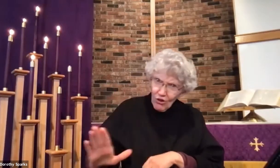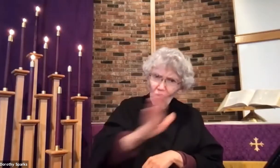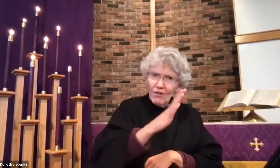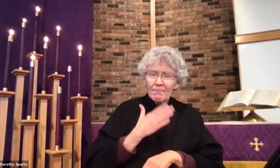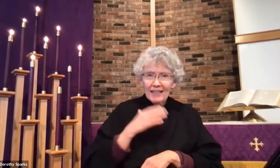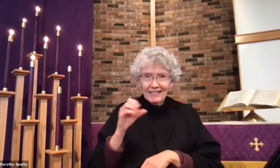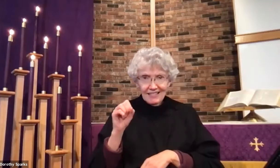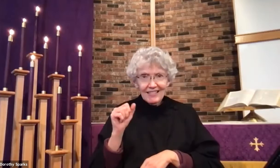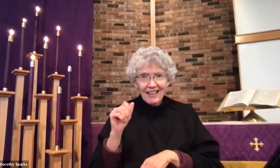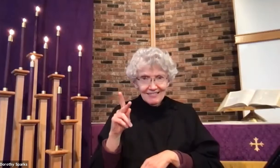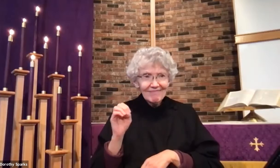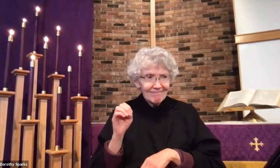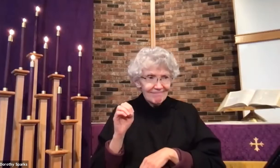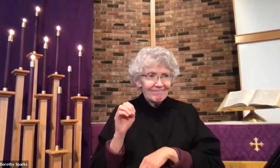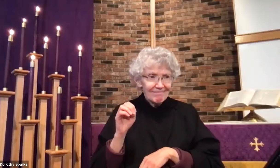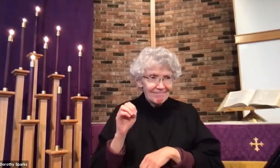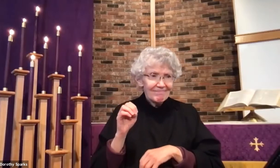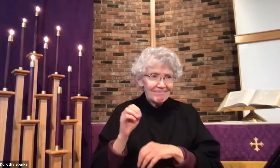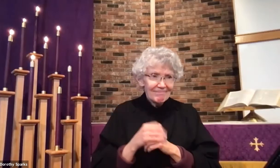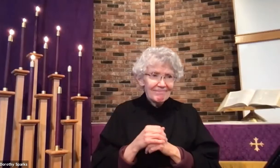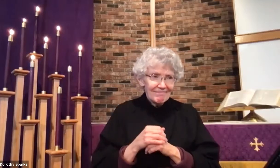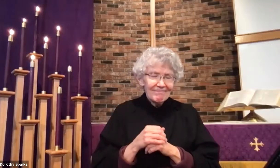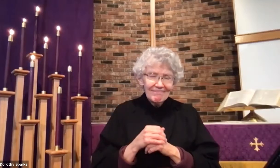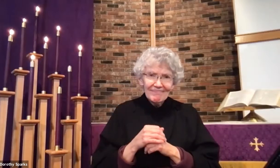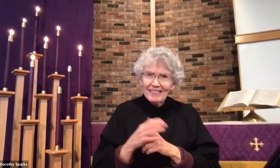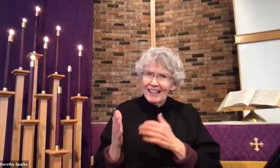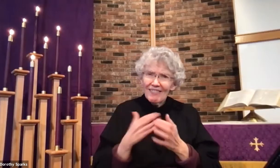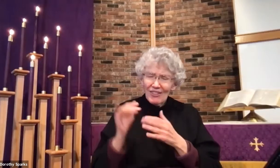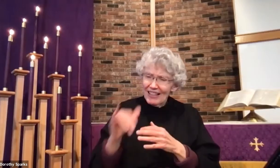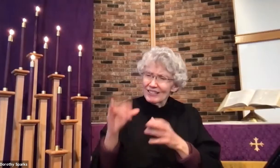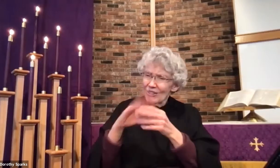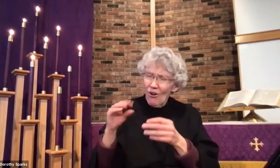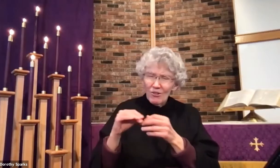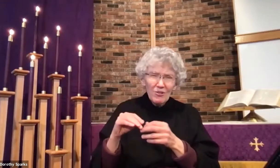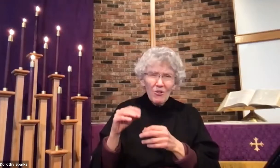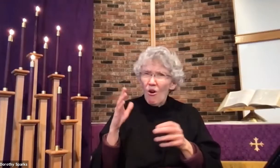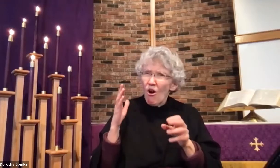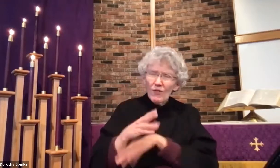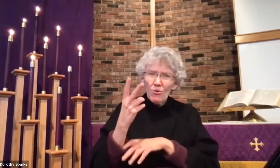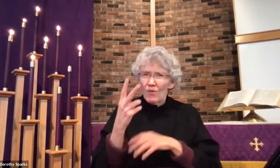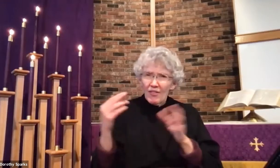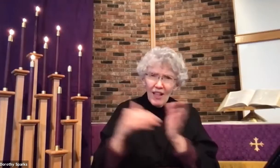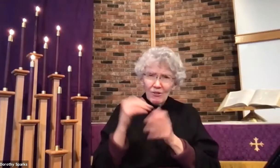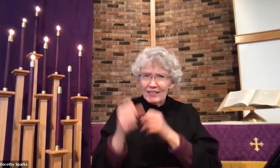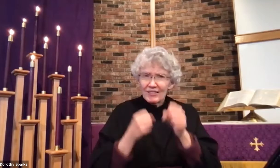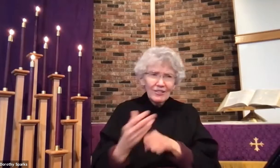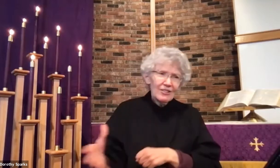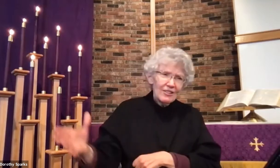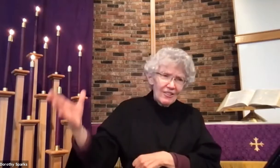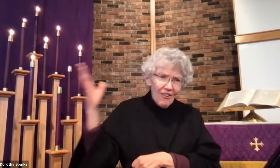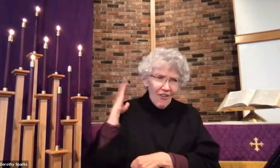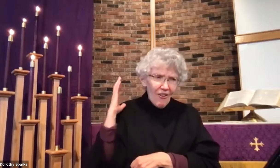them. Well, this is also true about Jesus. He did not